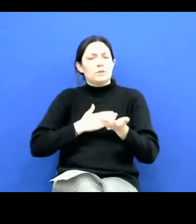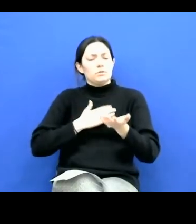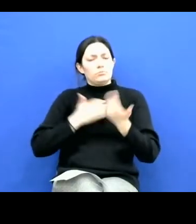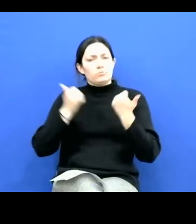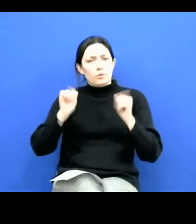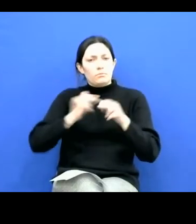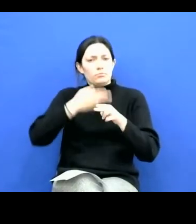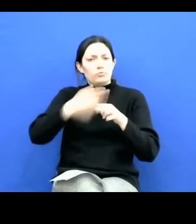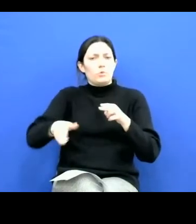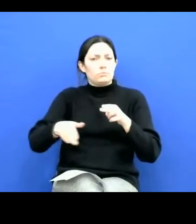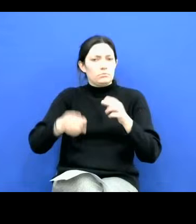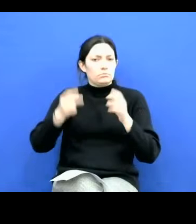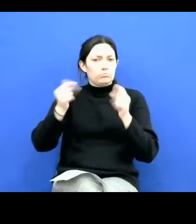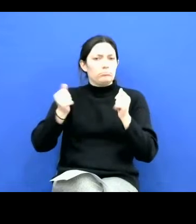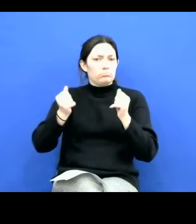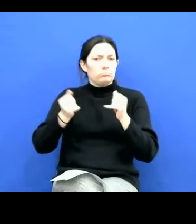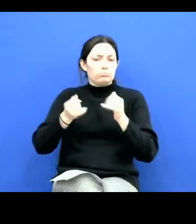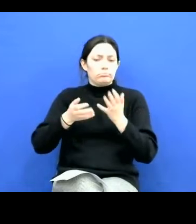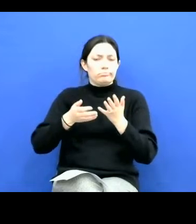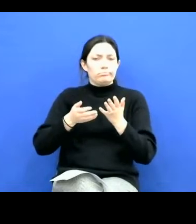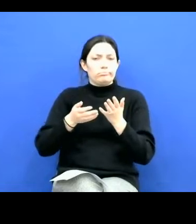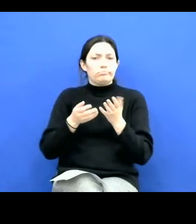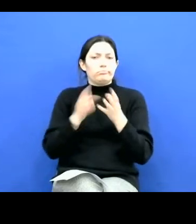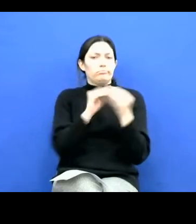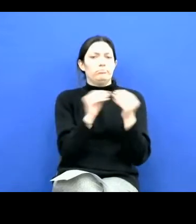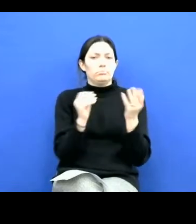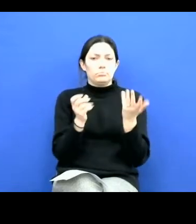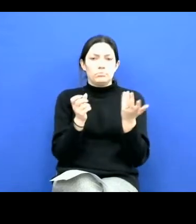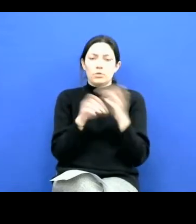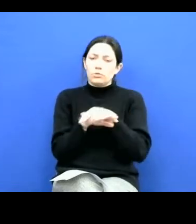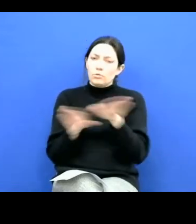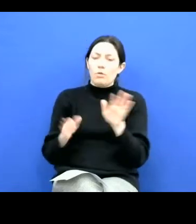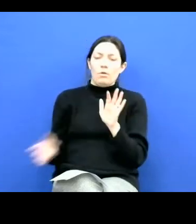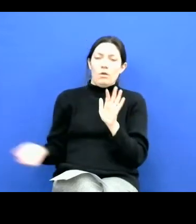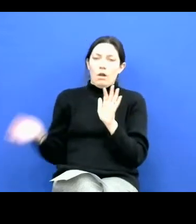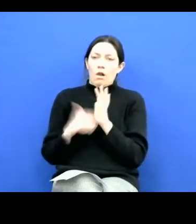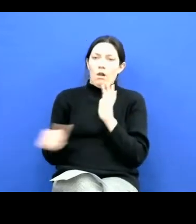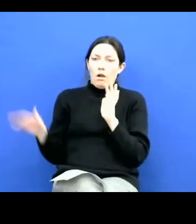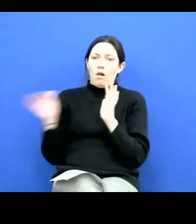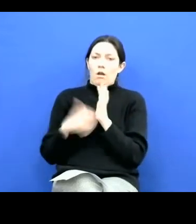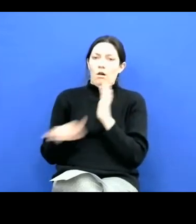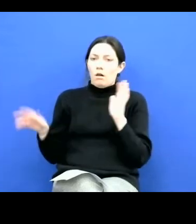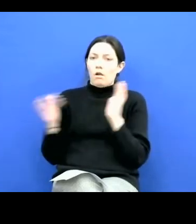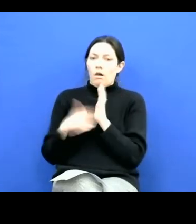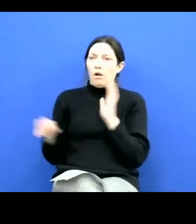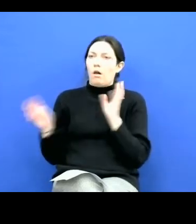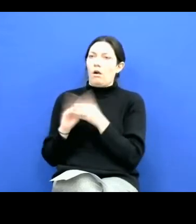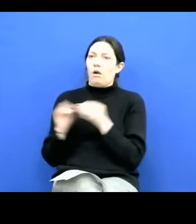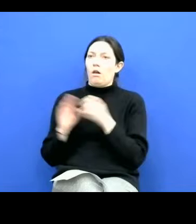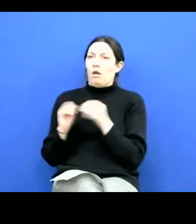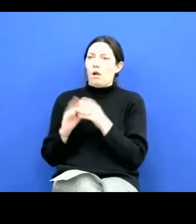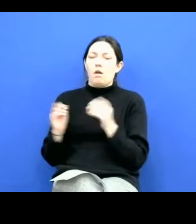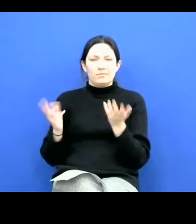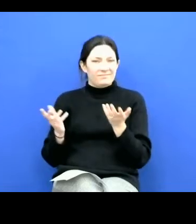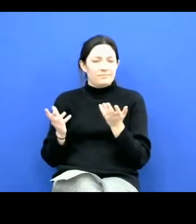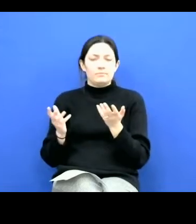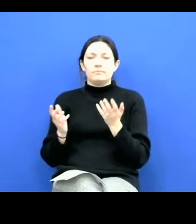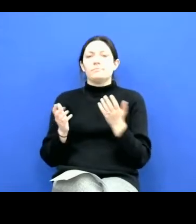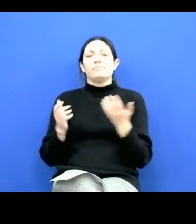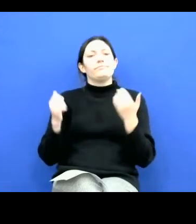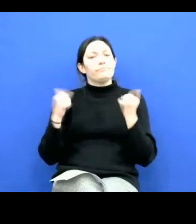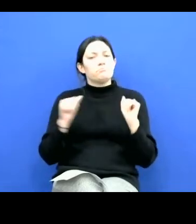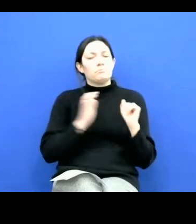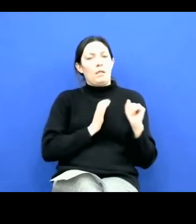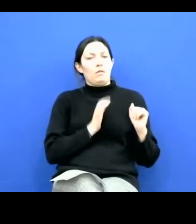concise. Do not constantly, repeat the same point over and over. Be polite, be respectful,